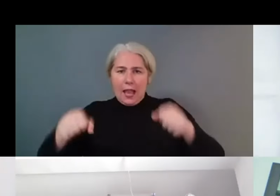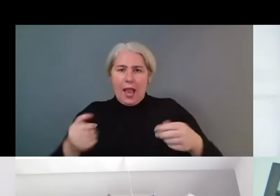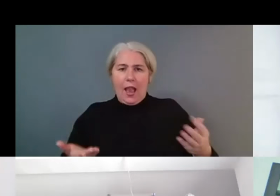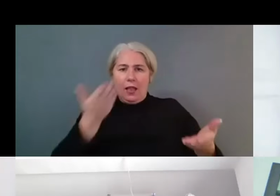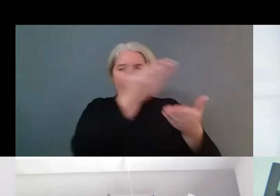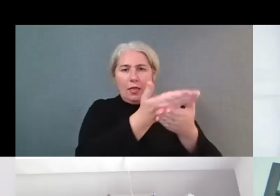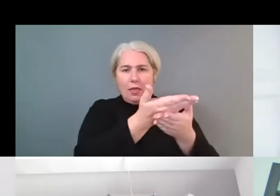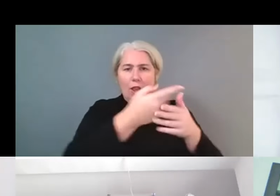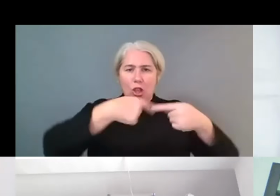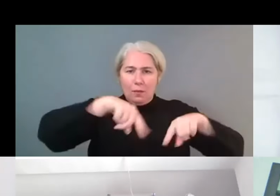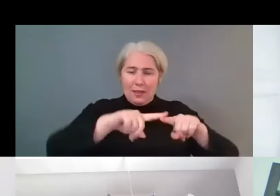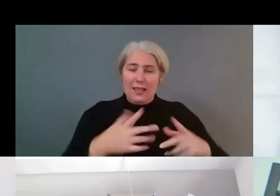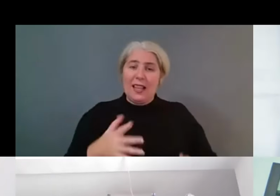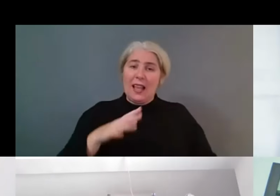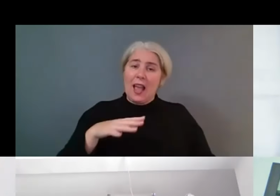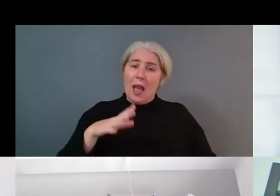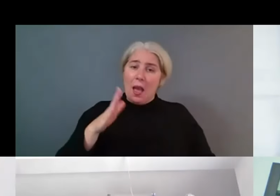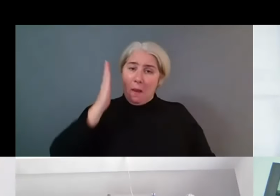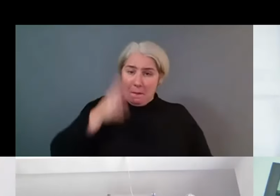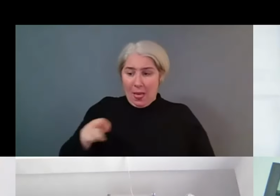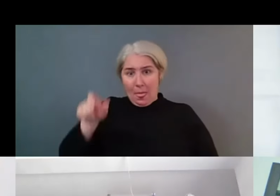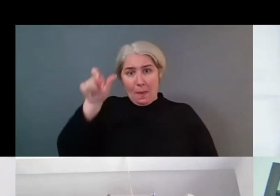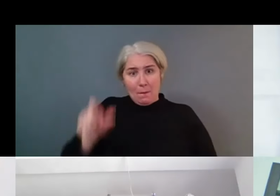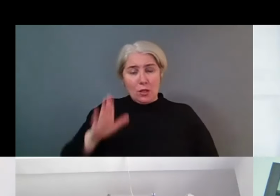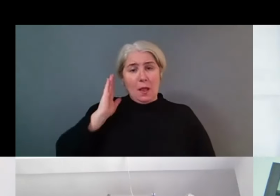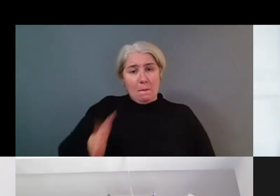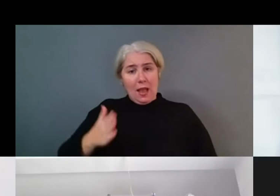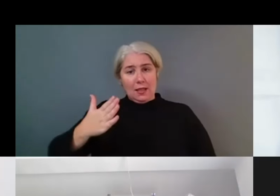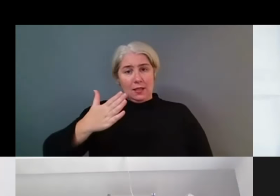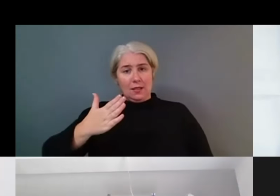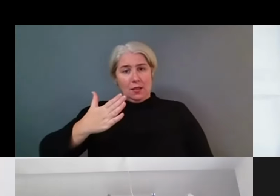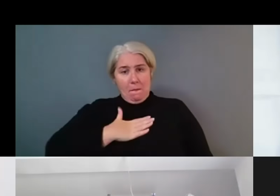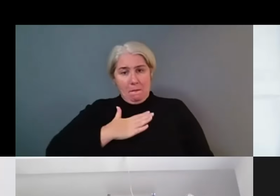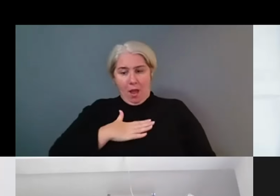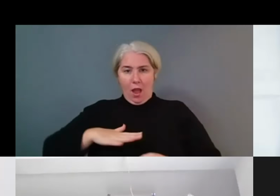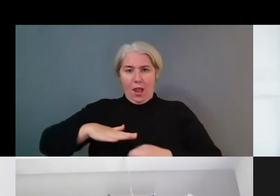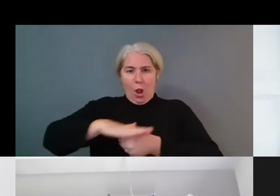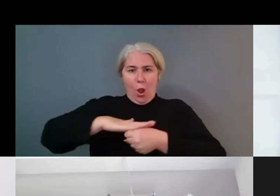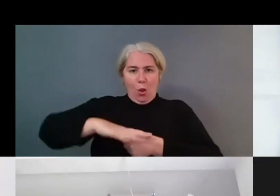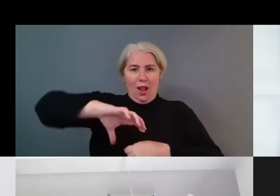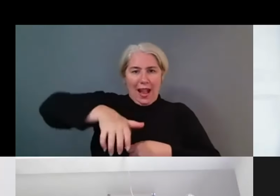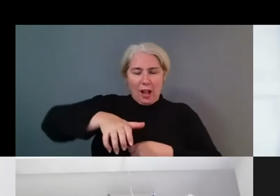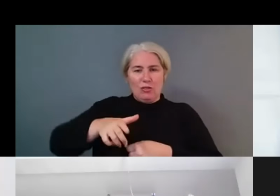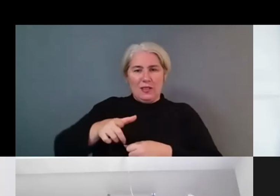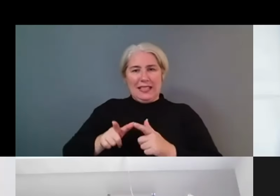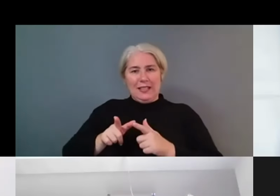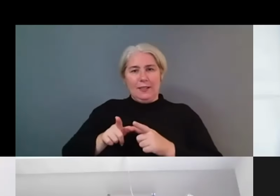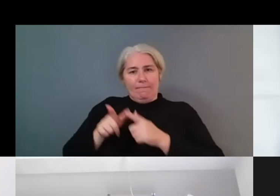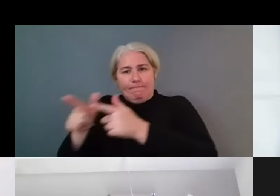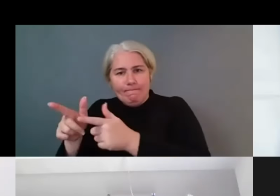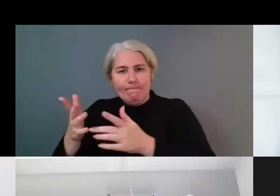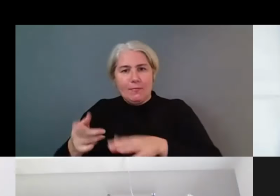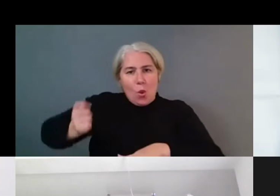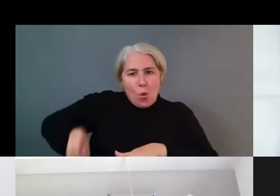to exhaust domestic legal remedies first? Janos, can you answer this question? Thank you, Han. Yes, I